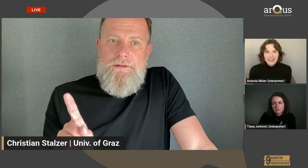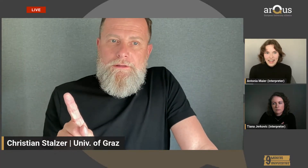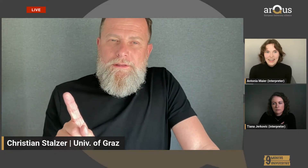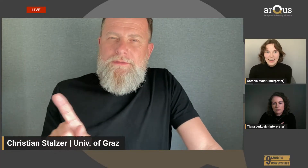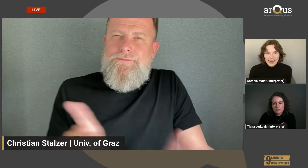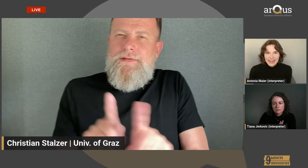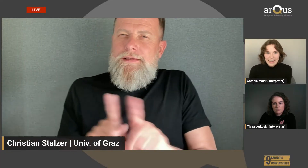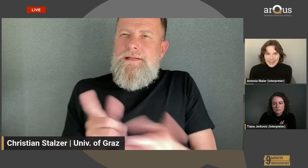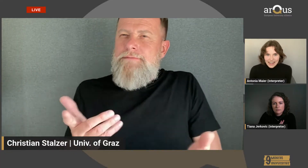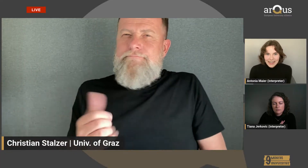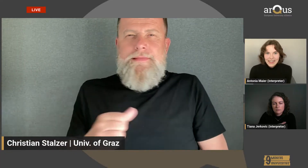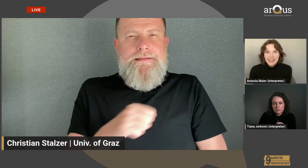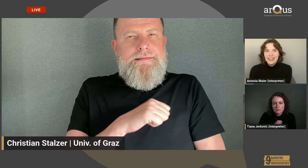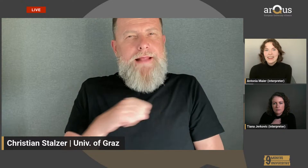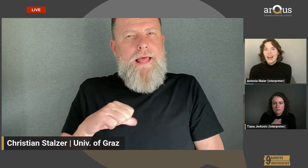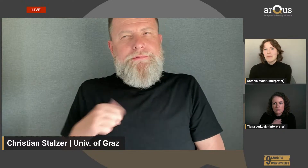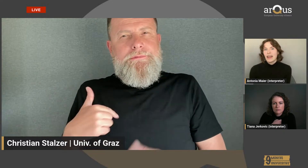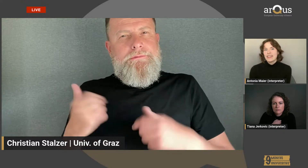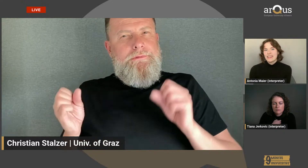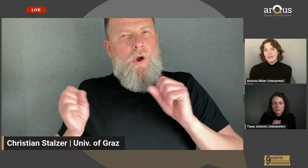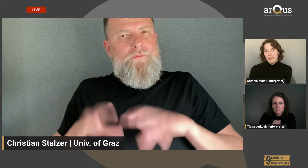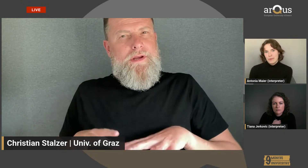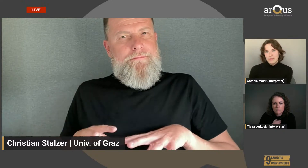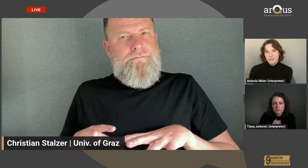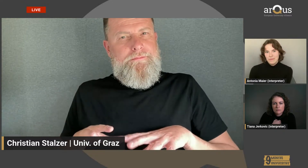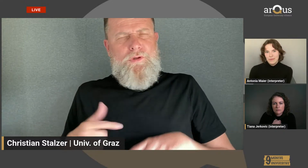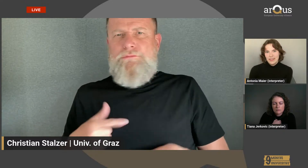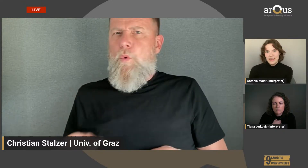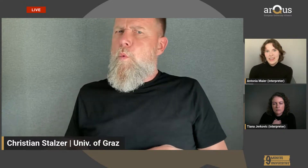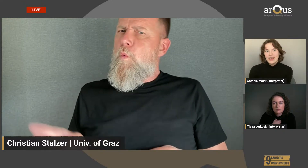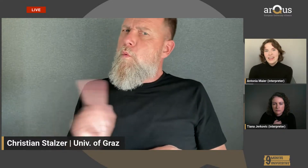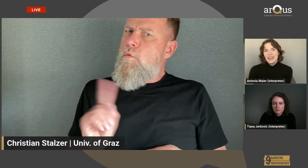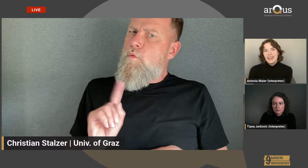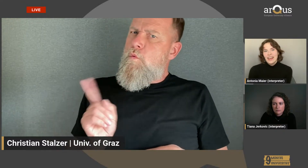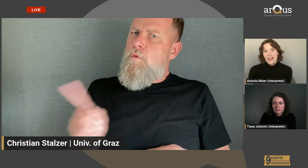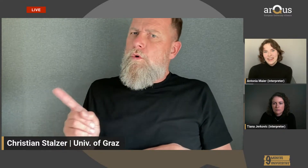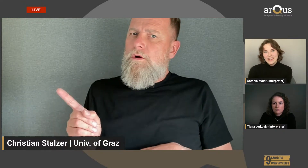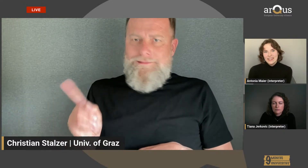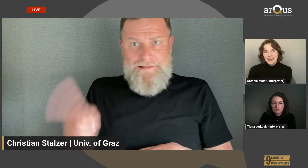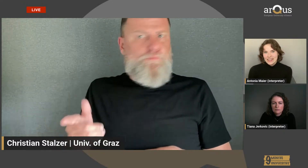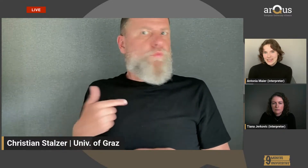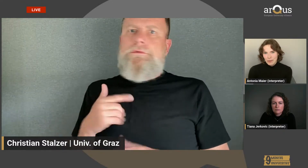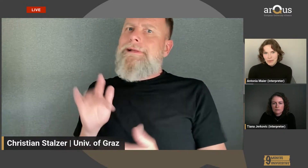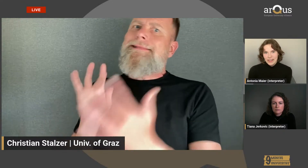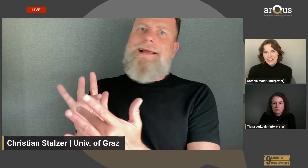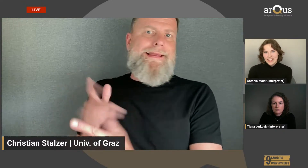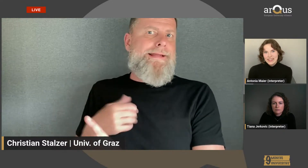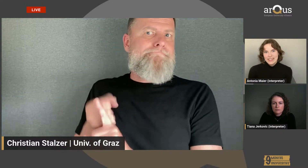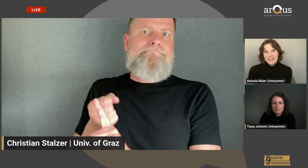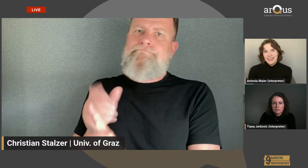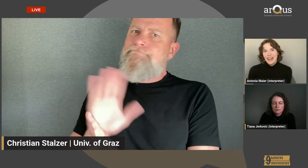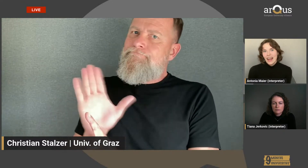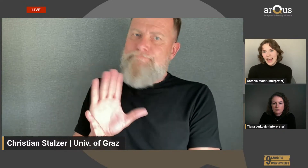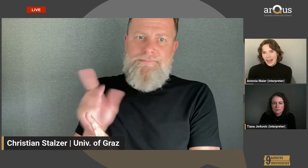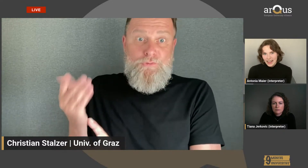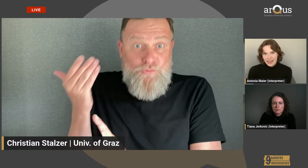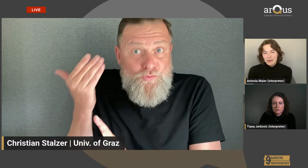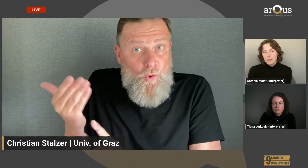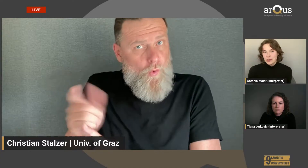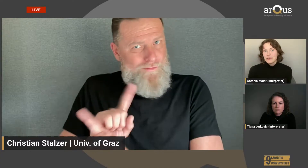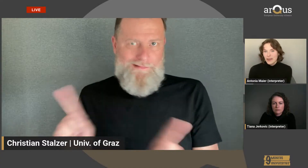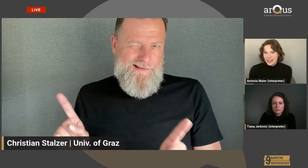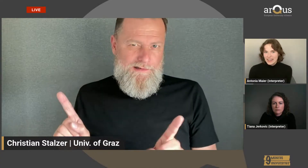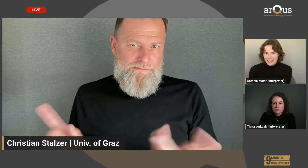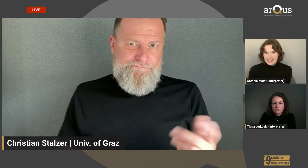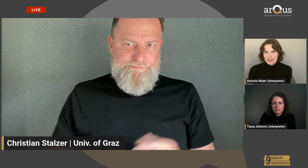declined again and again and again, I might give up. And that is something that I